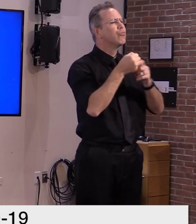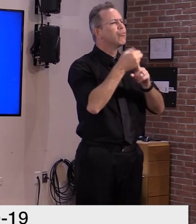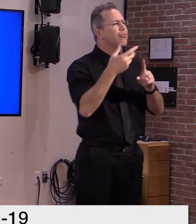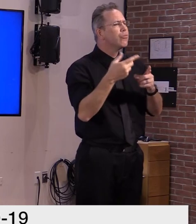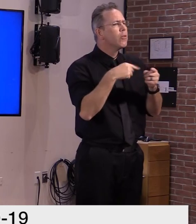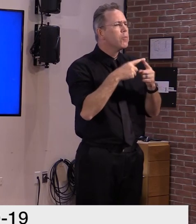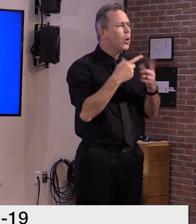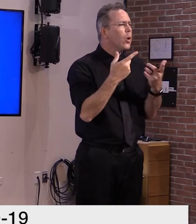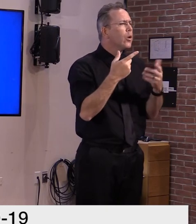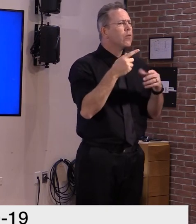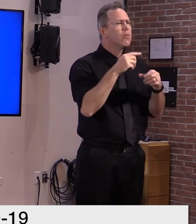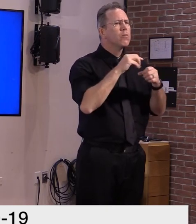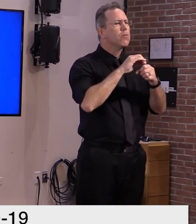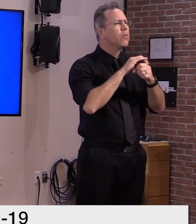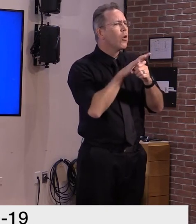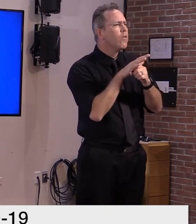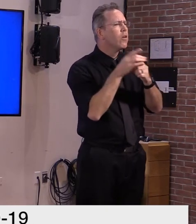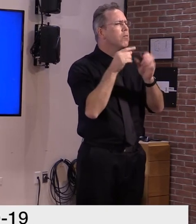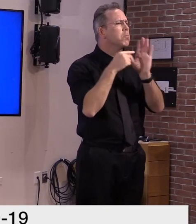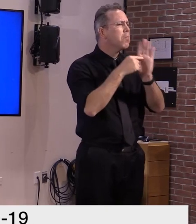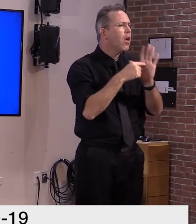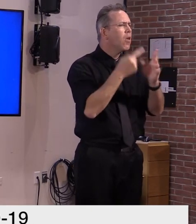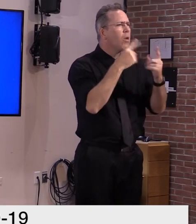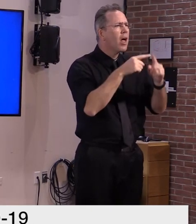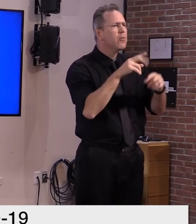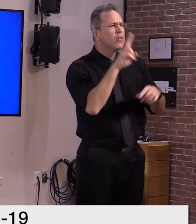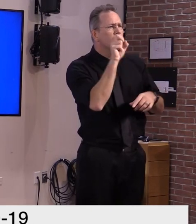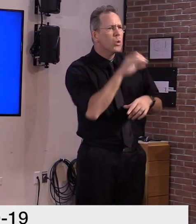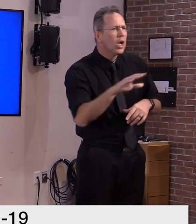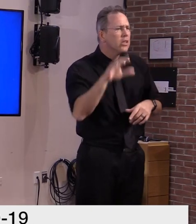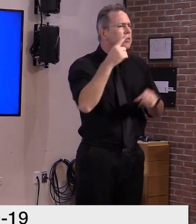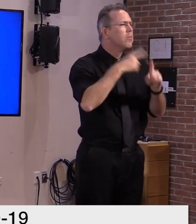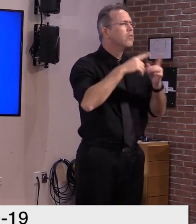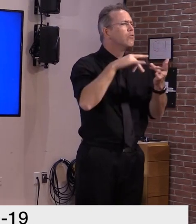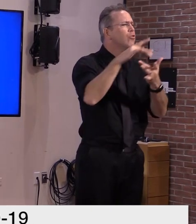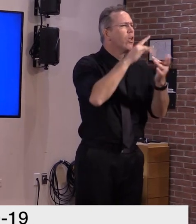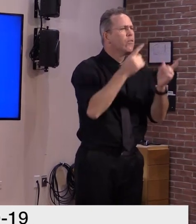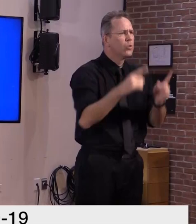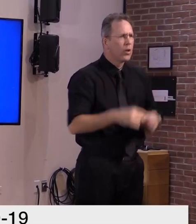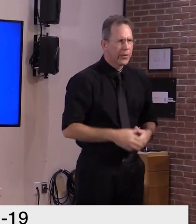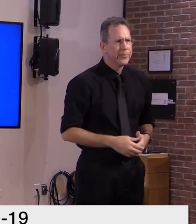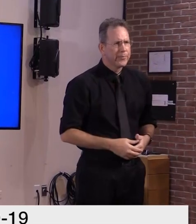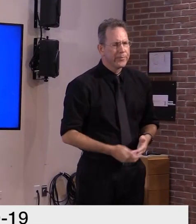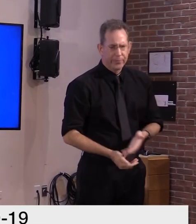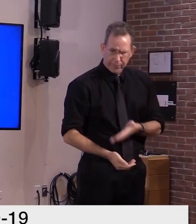modeled trends as well as the updated travel map.